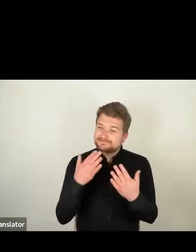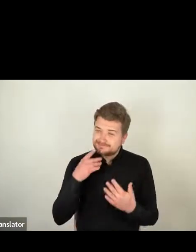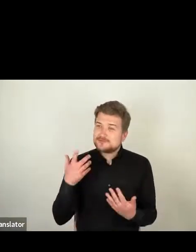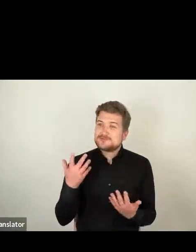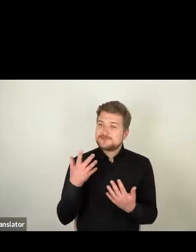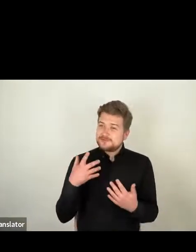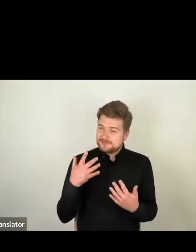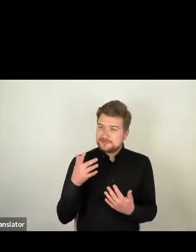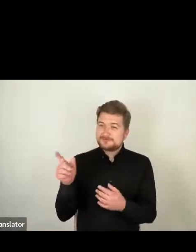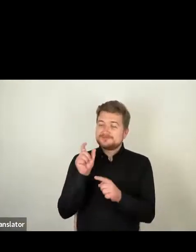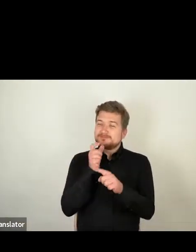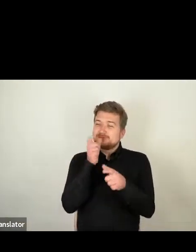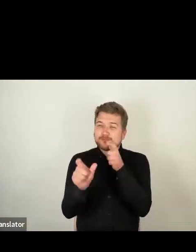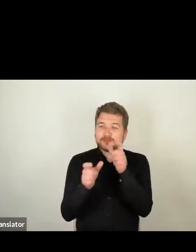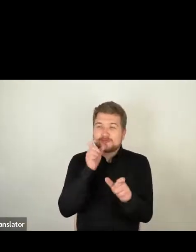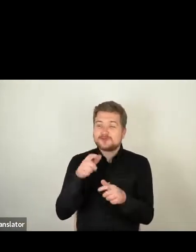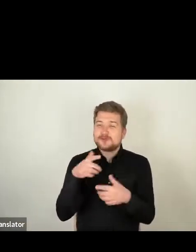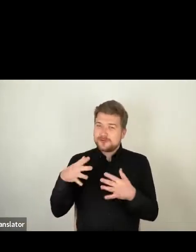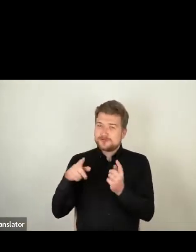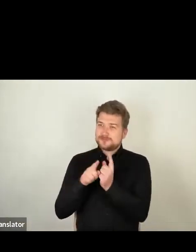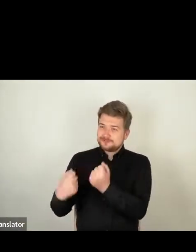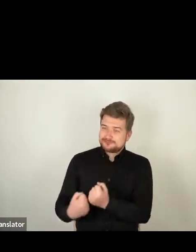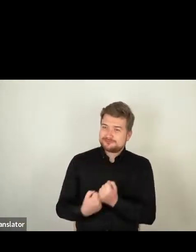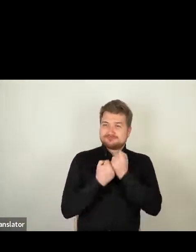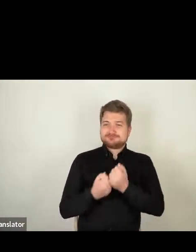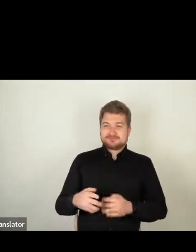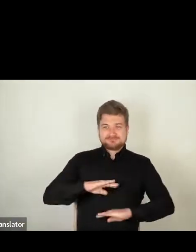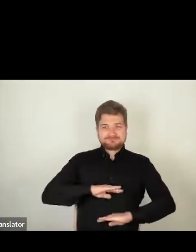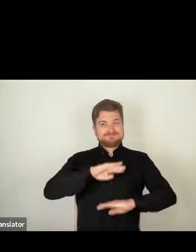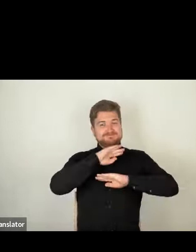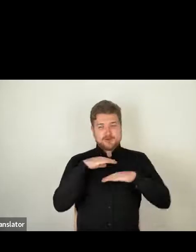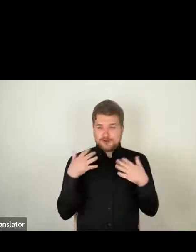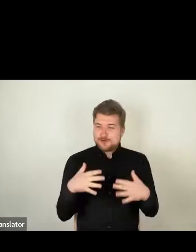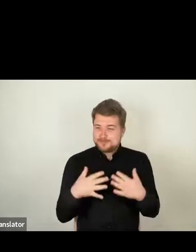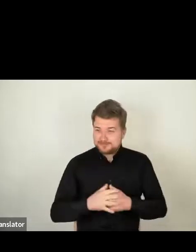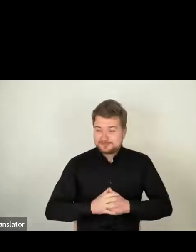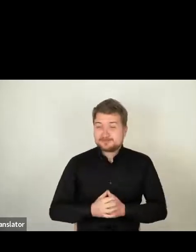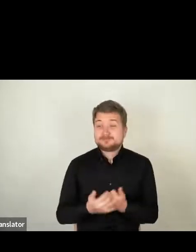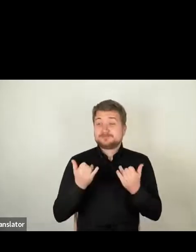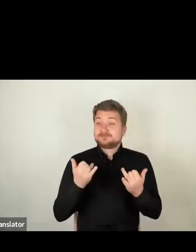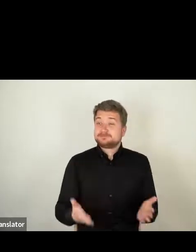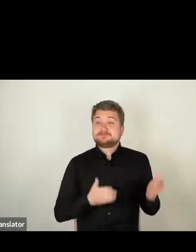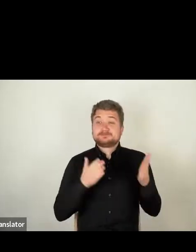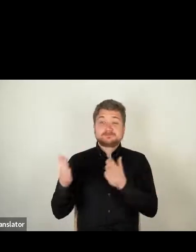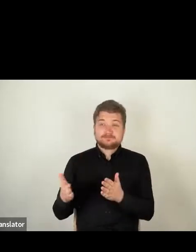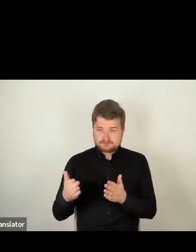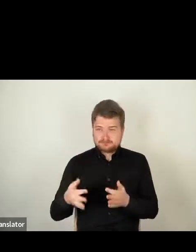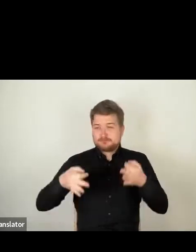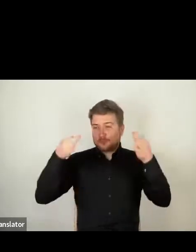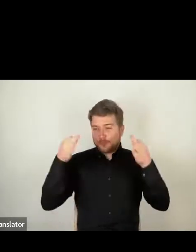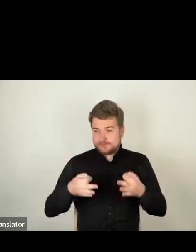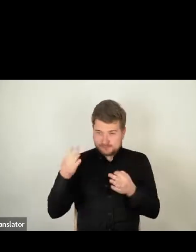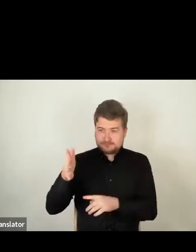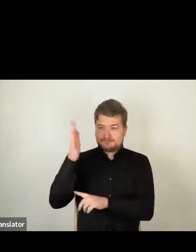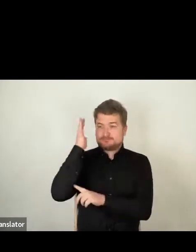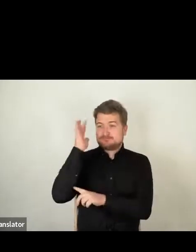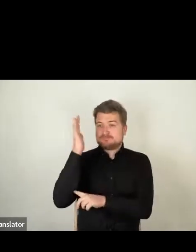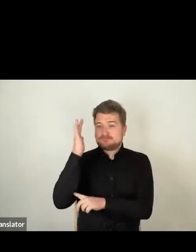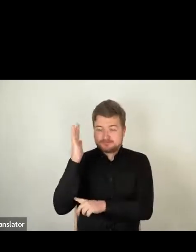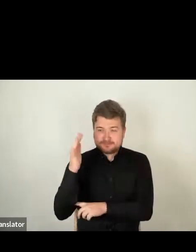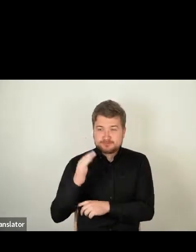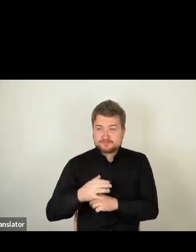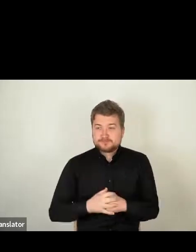Dear ladies and gentlemen, it is my great pleasure to move now to the presentation of ODIHR's latest